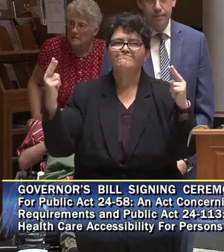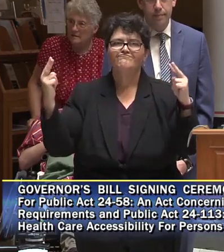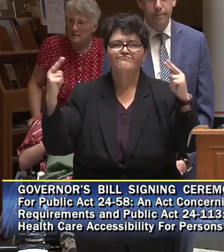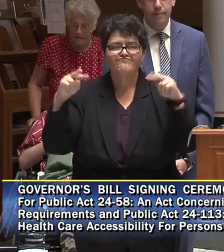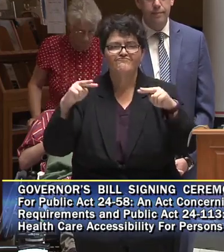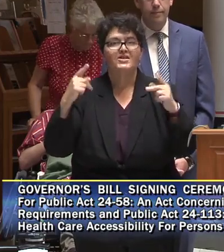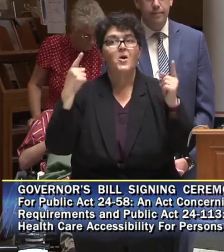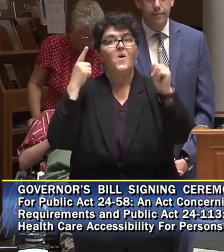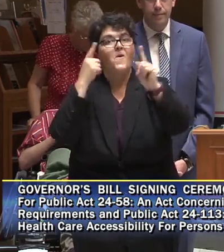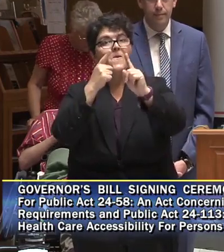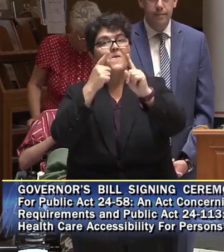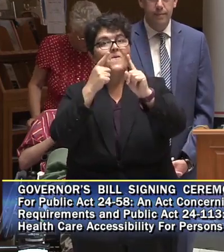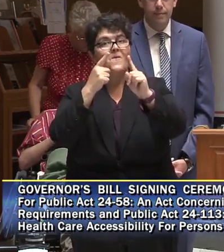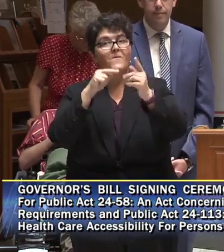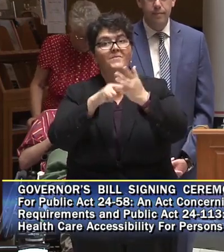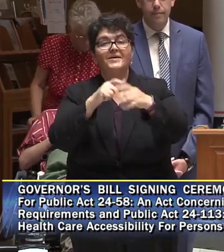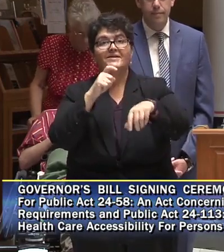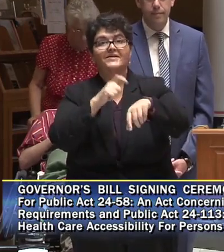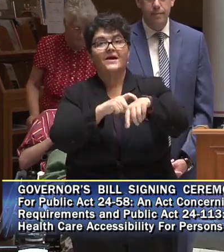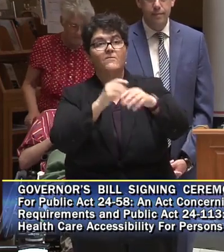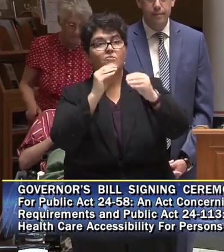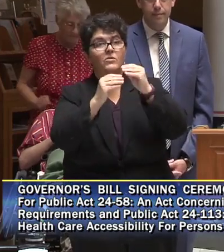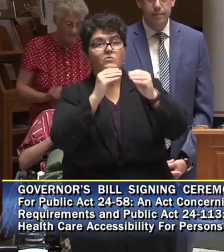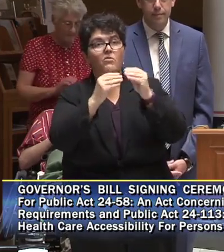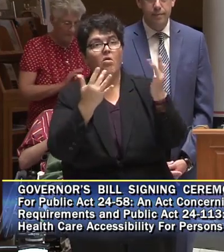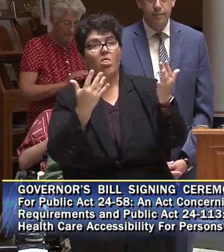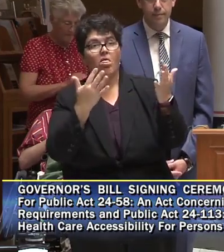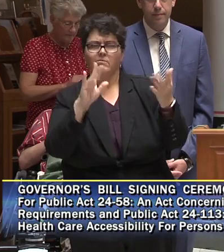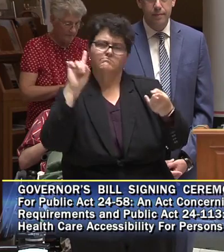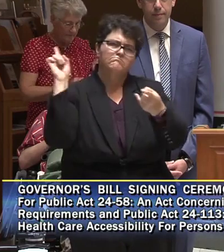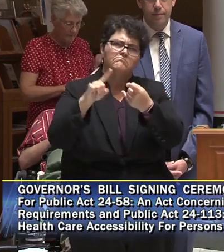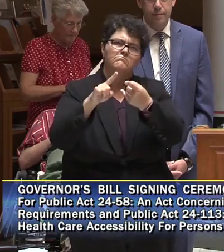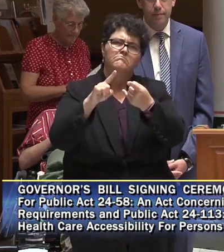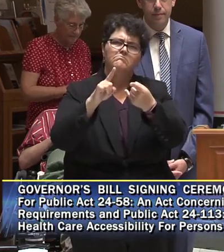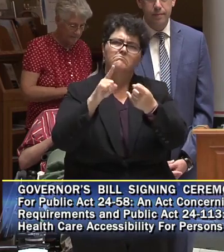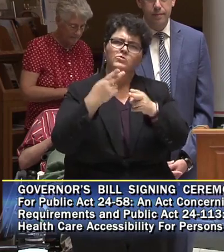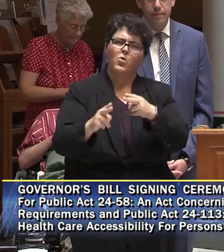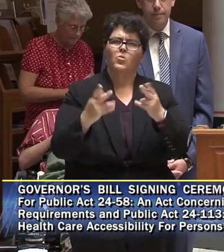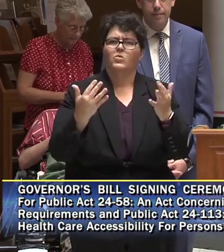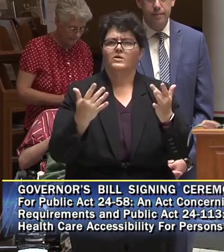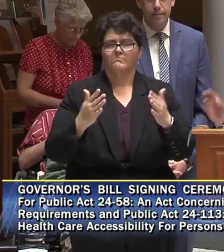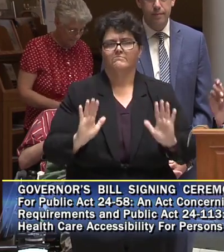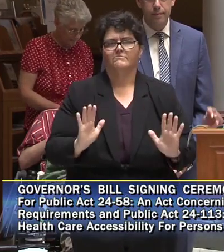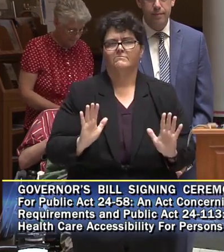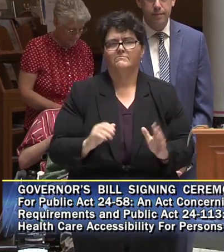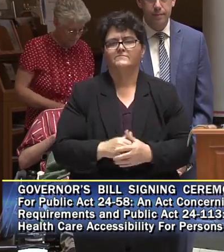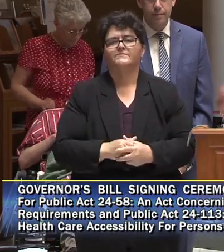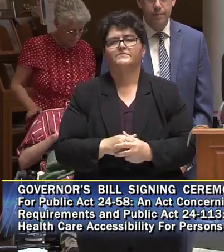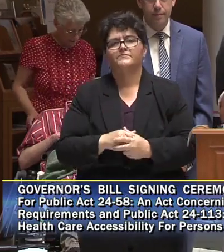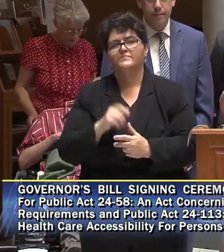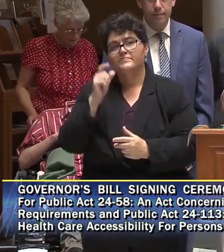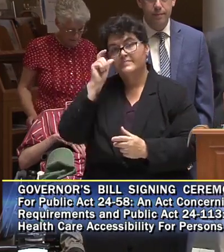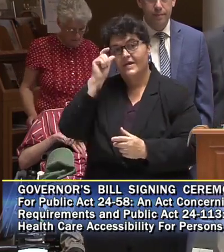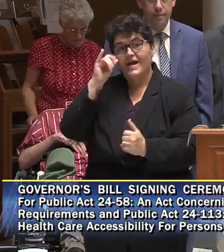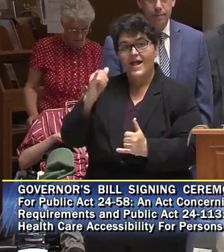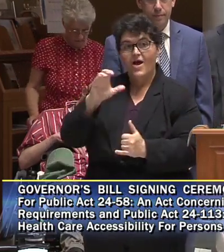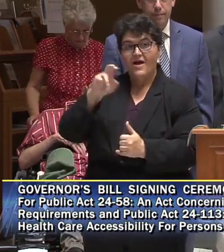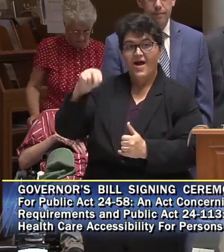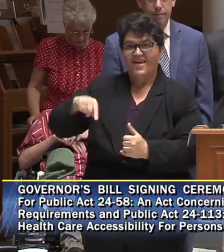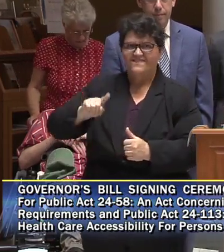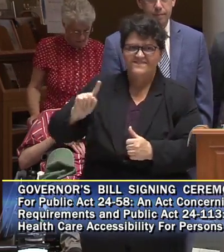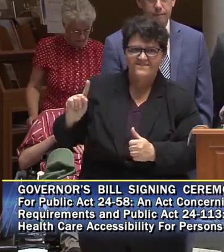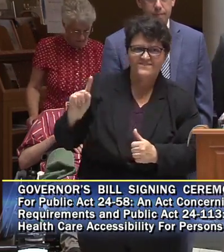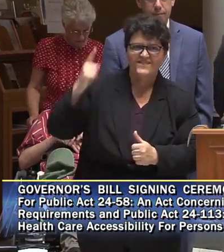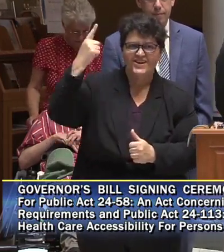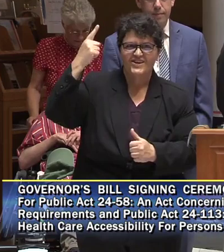amount of time it takes to repair a wheelchair in Connecticut. Connecticut is now the first